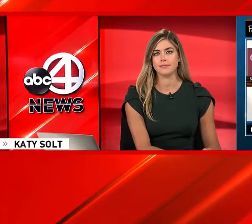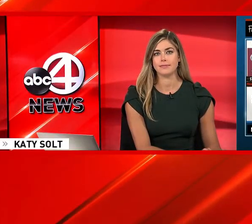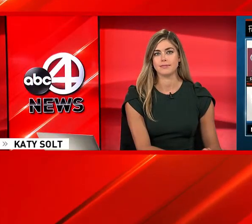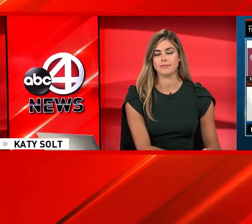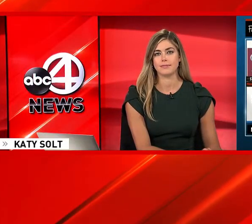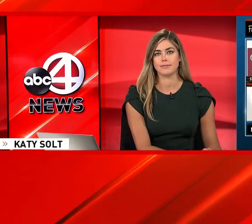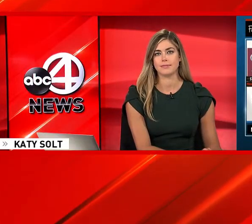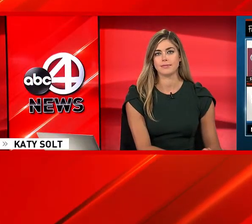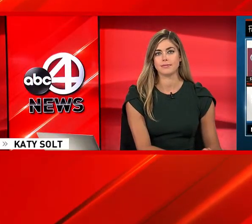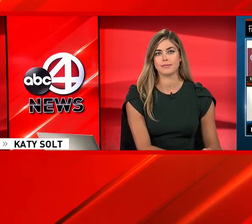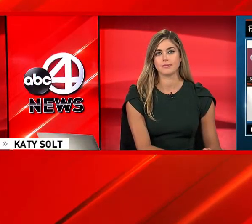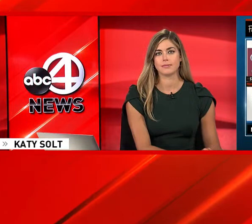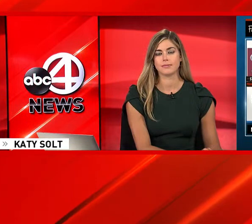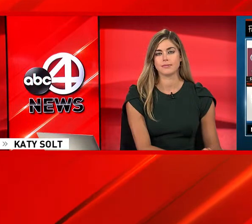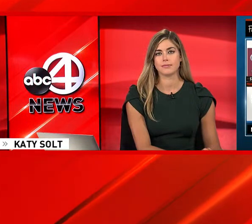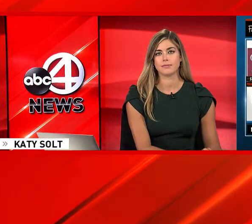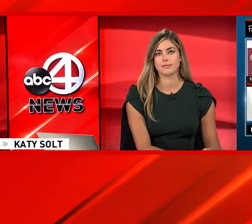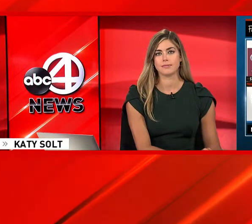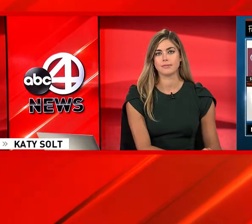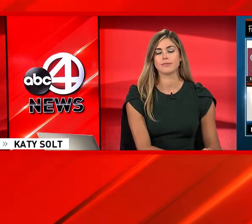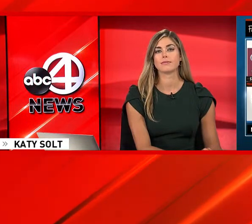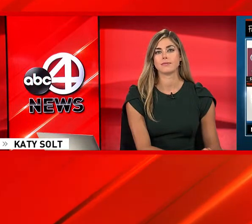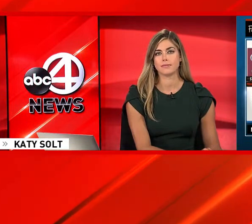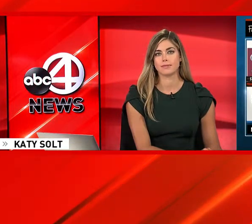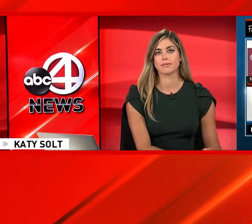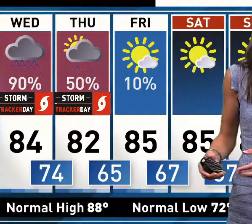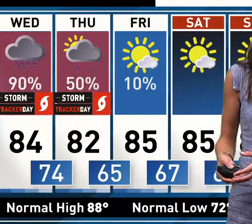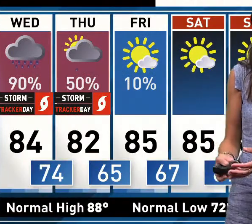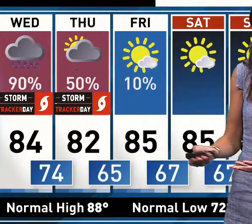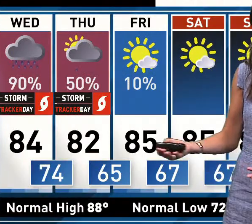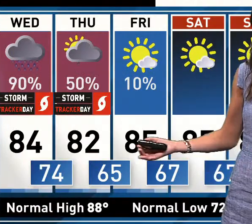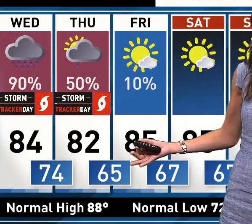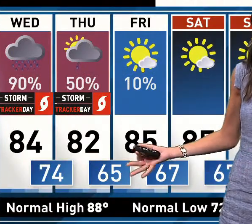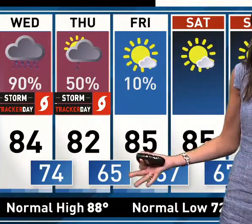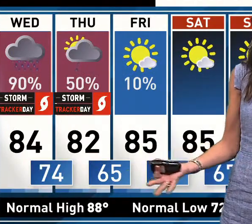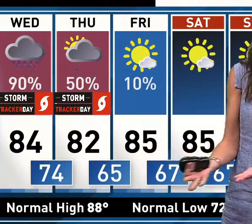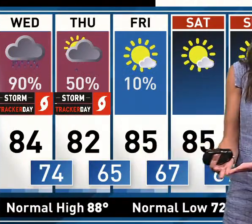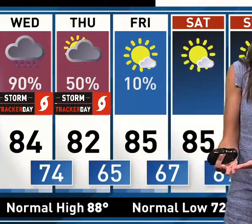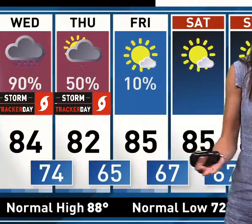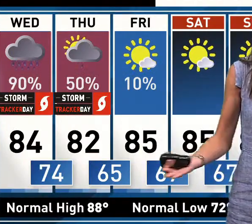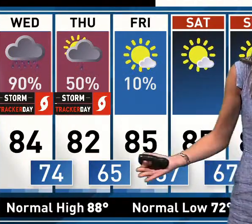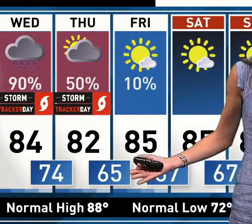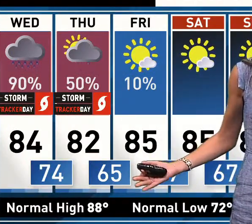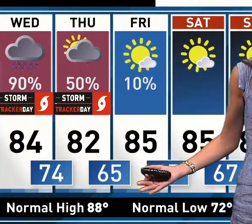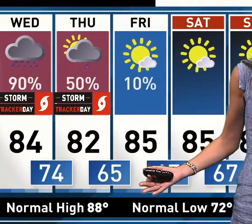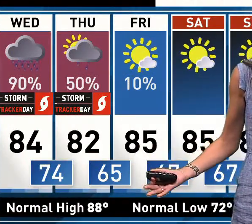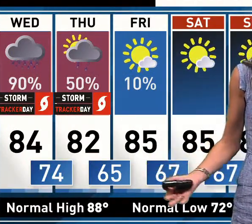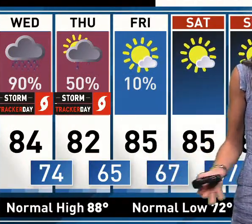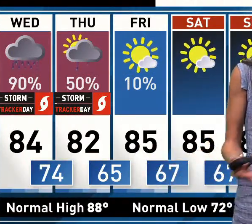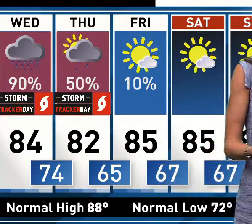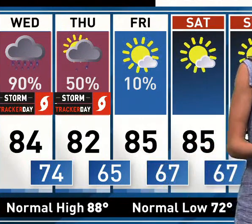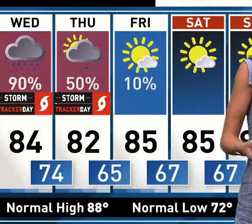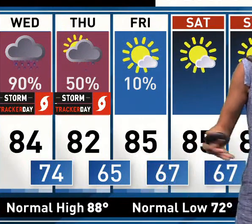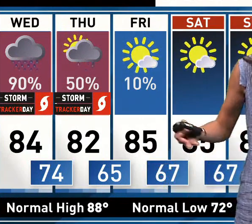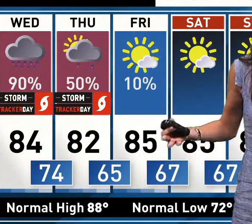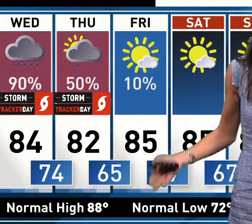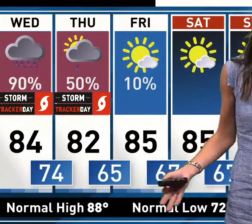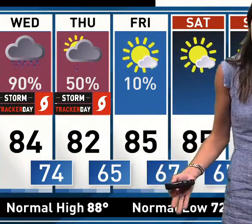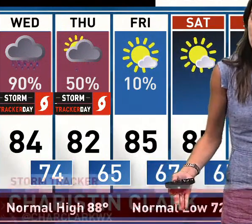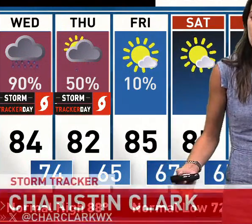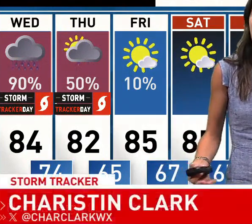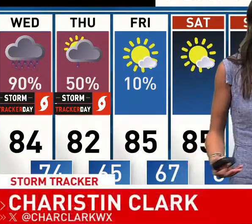is, so let's start off with those parking garages. A lot of people live downtown. A lot of people live first floor apartments, first